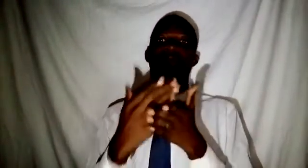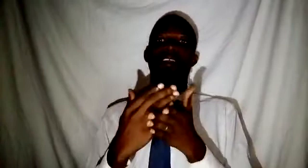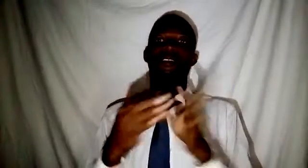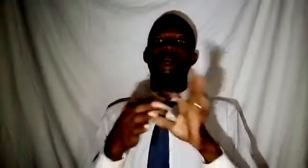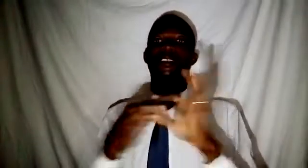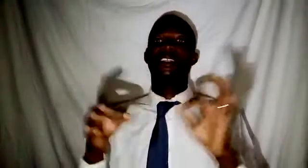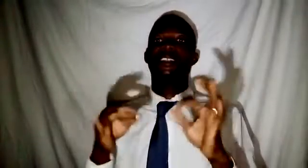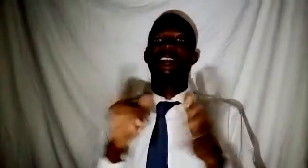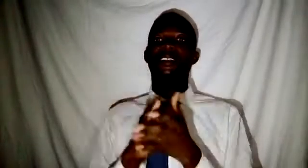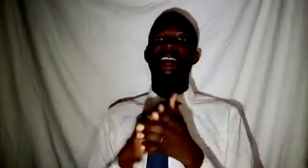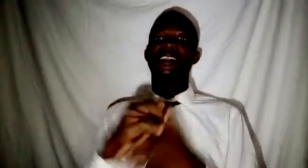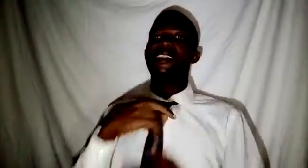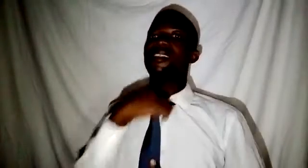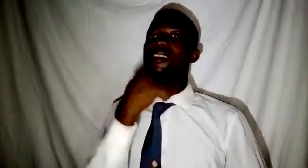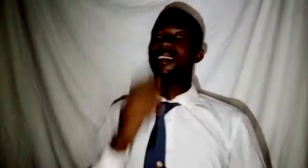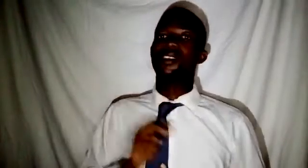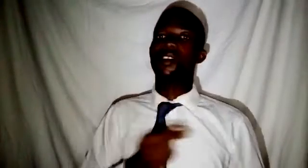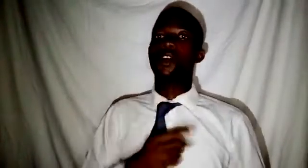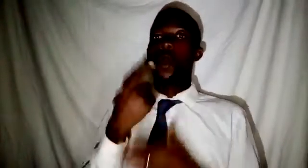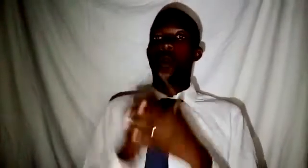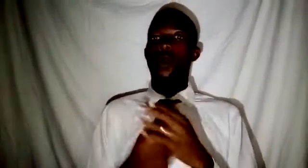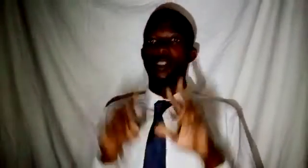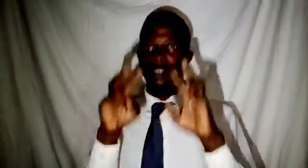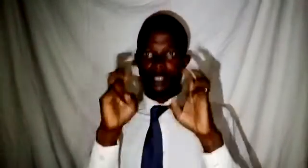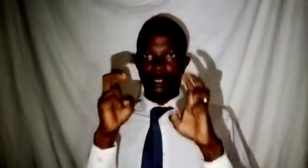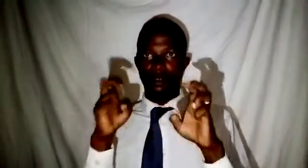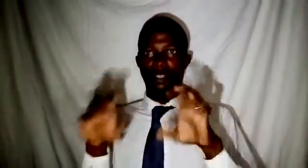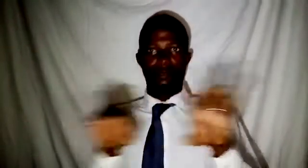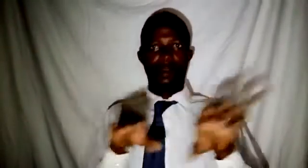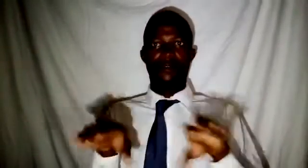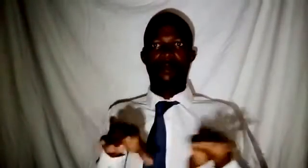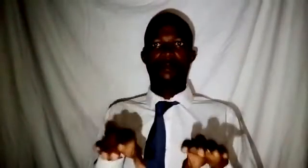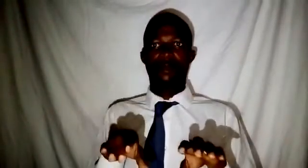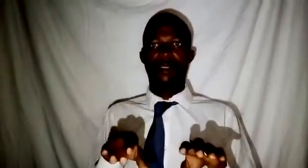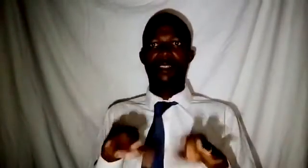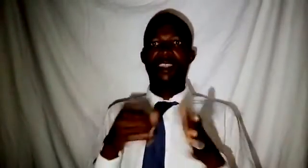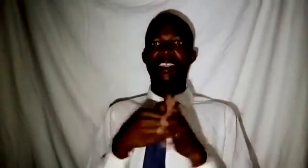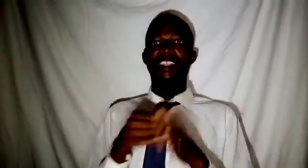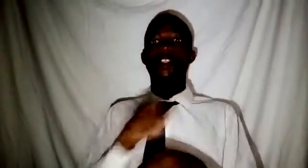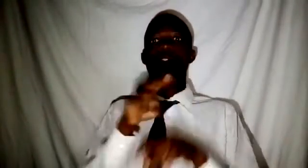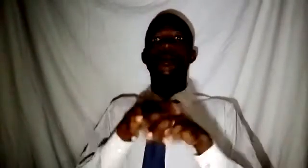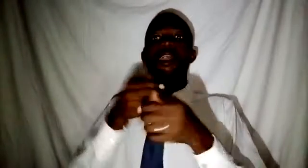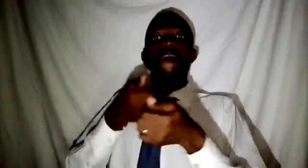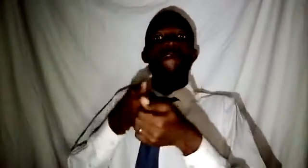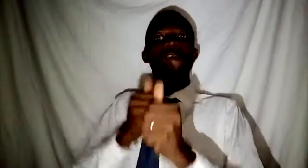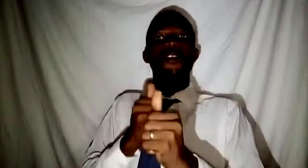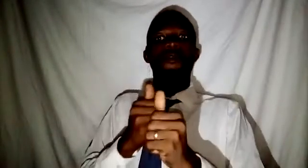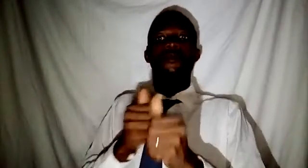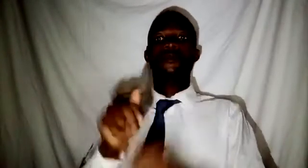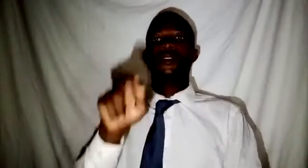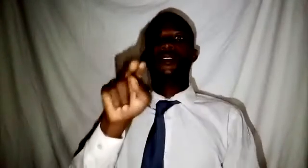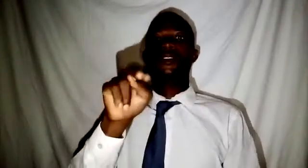us what the subject performs. It normally follows a noun. Verbs are